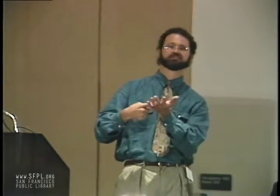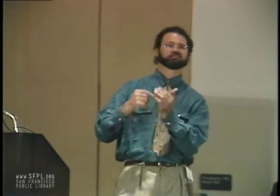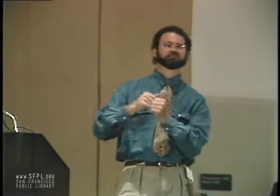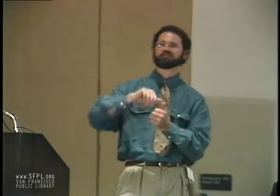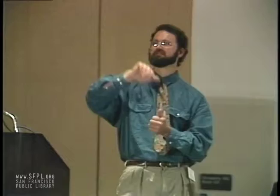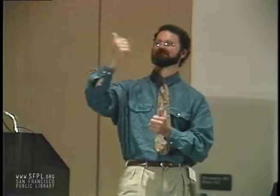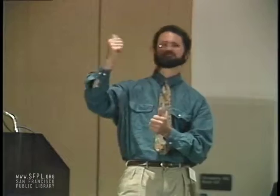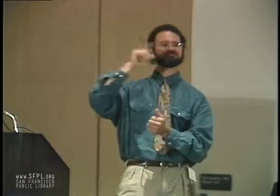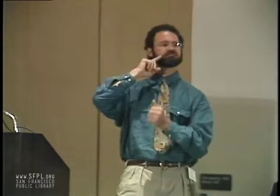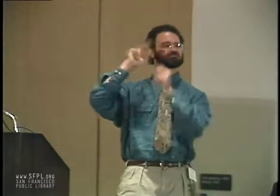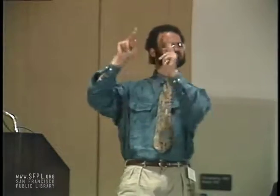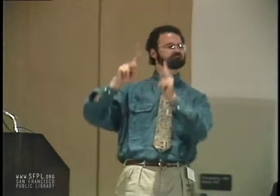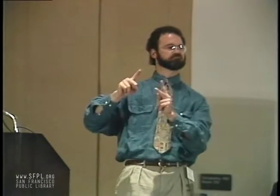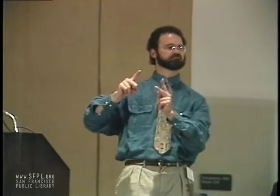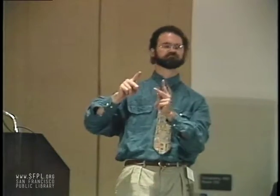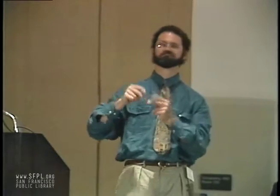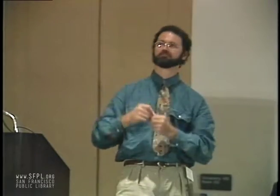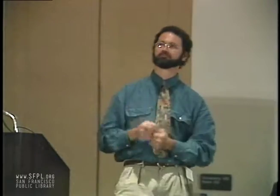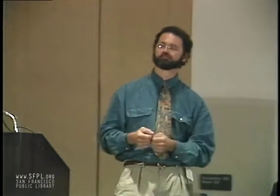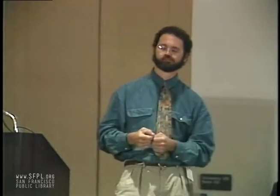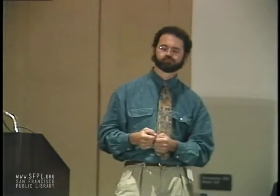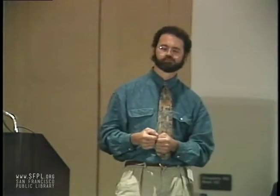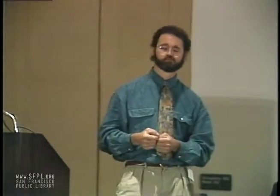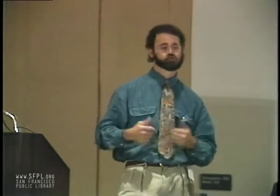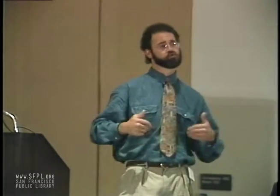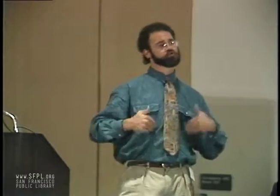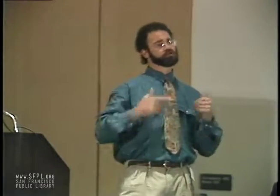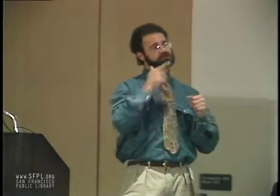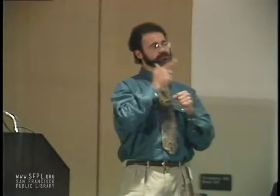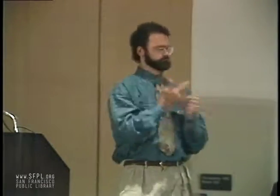The two girls happened to be having a conversation with a deaf person.